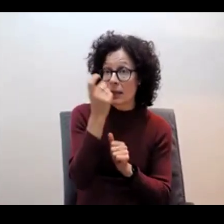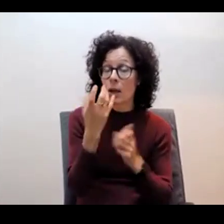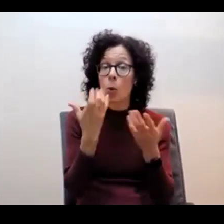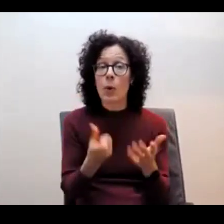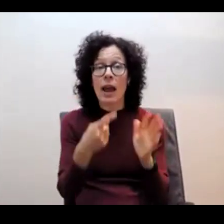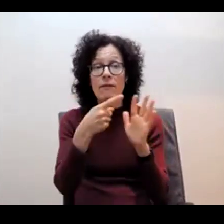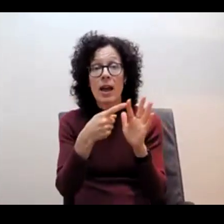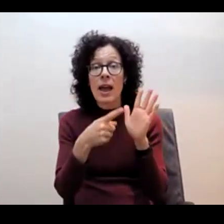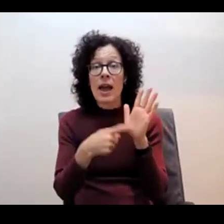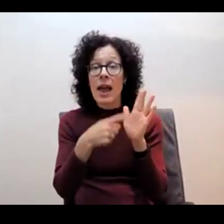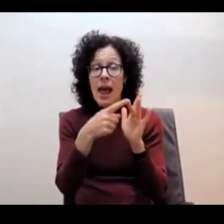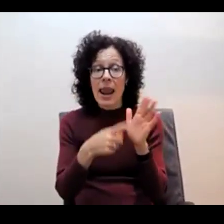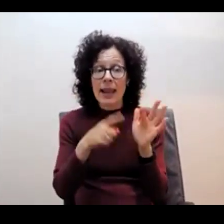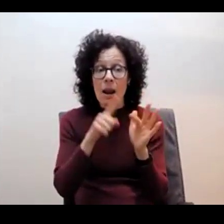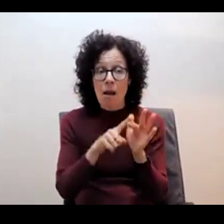our